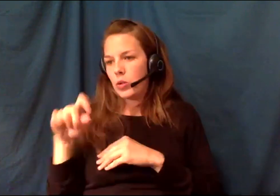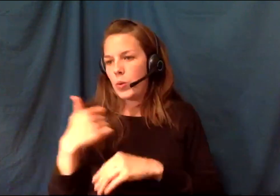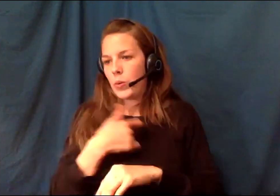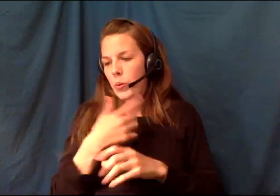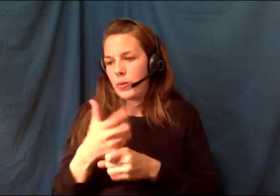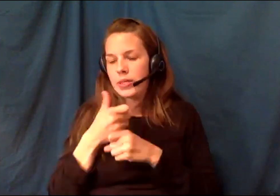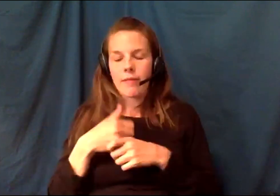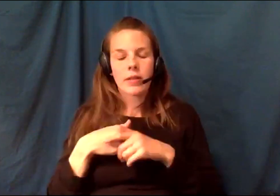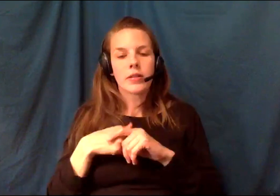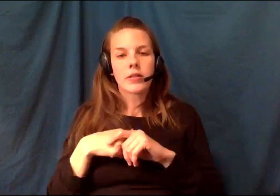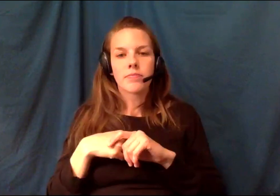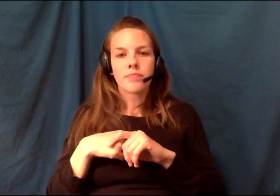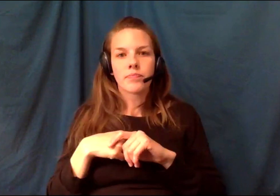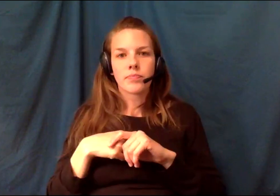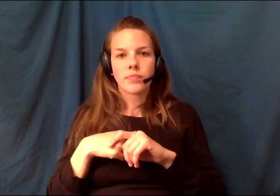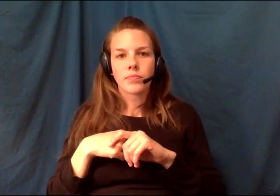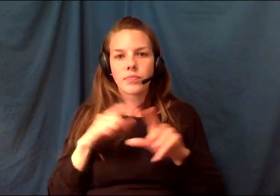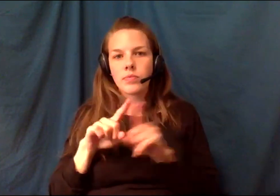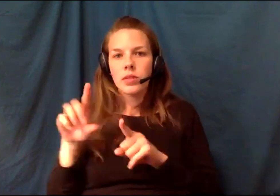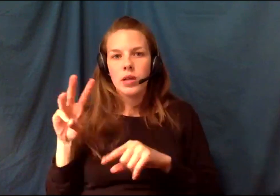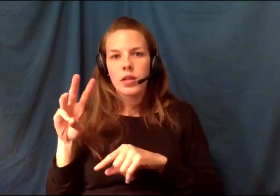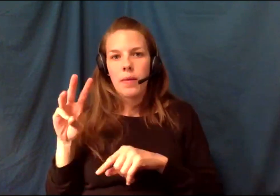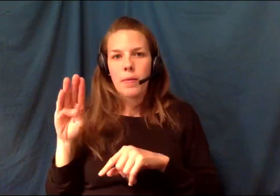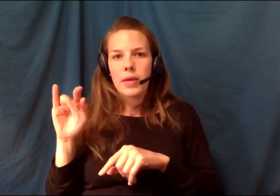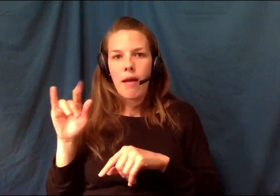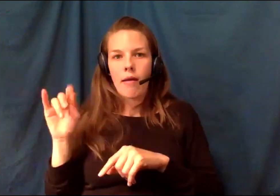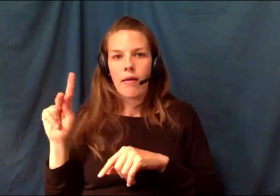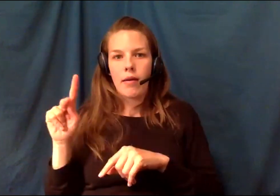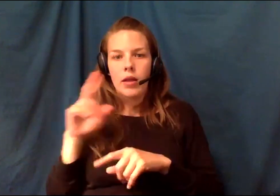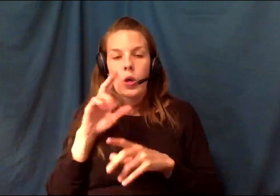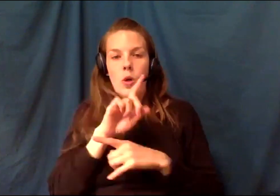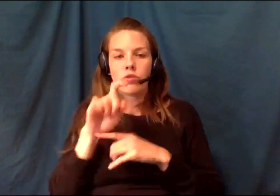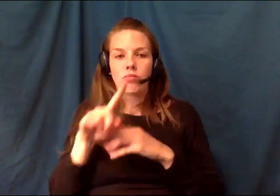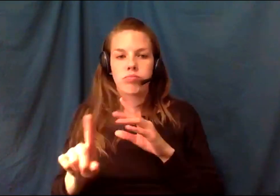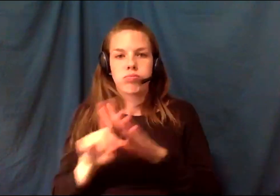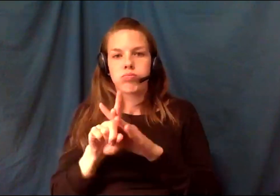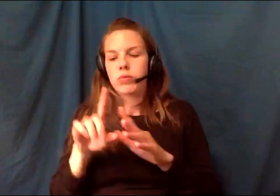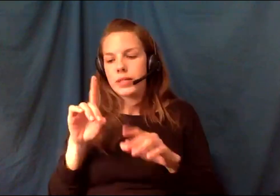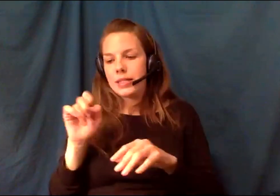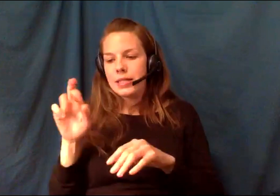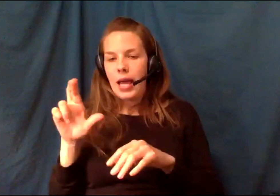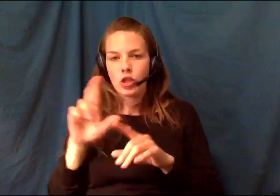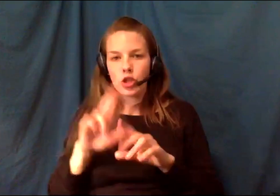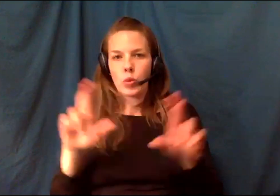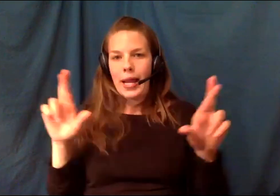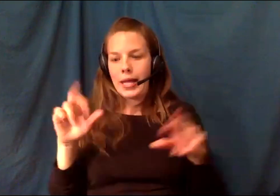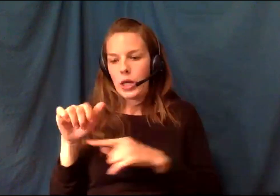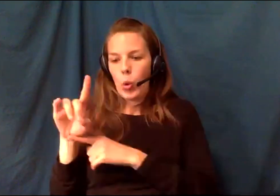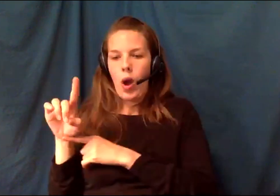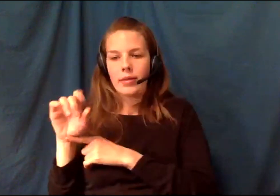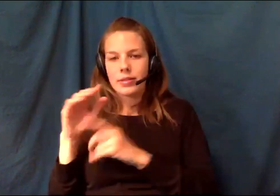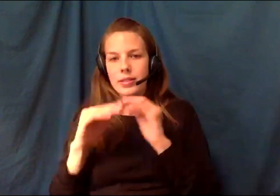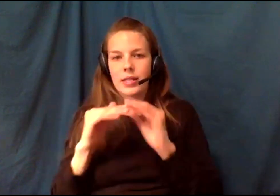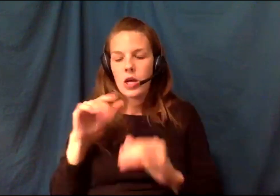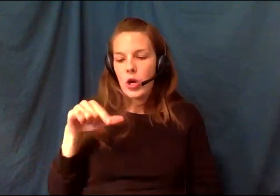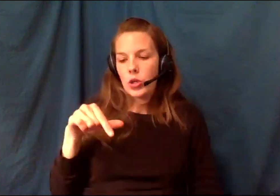received was also from WBIK. I have a question that came up during our Disaster Ready Quad Cities, the former QC